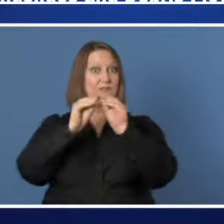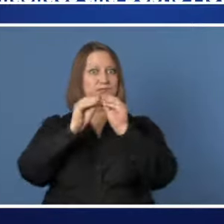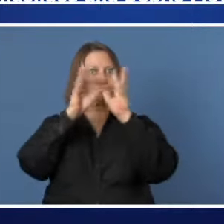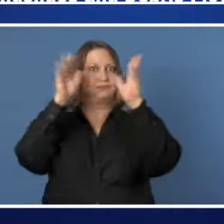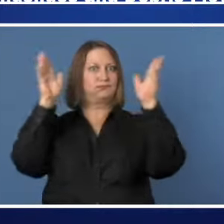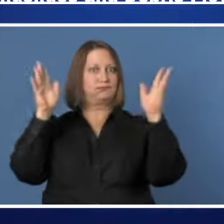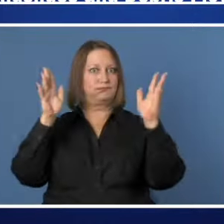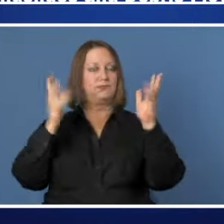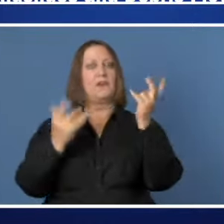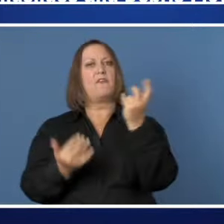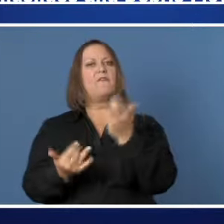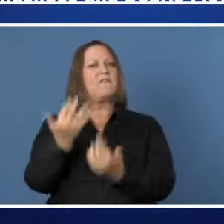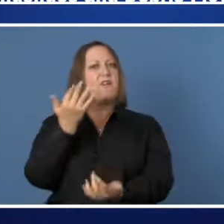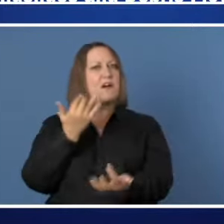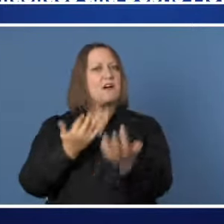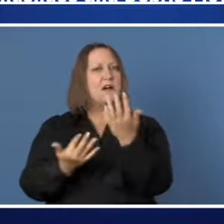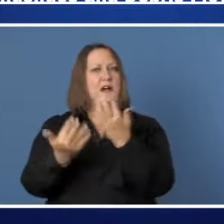volcanic eruptions,